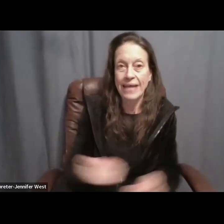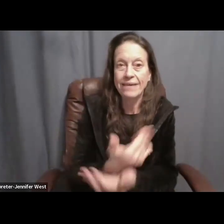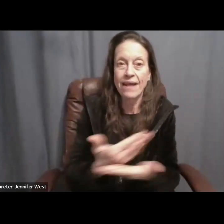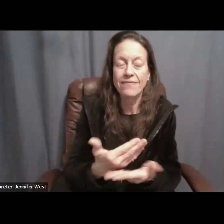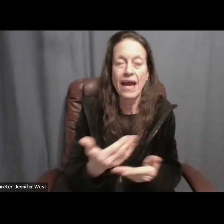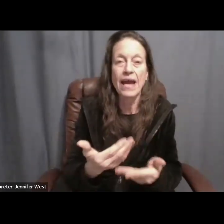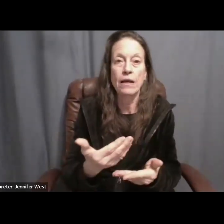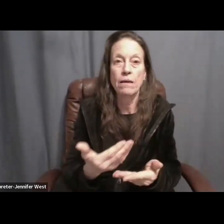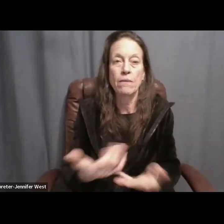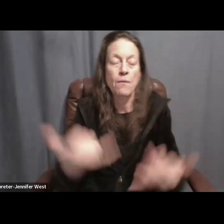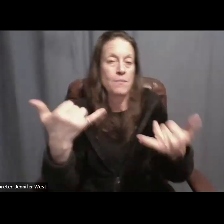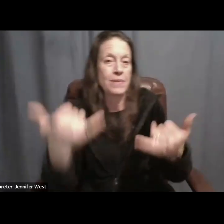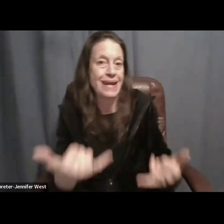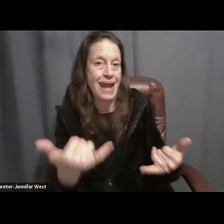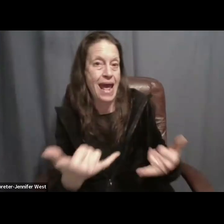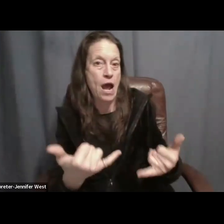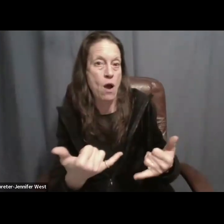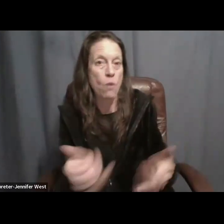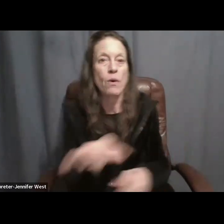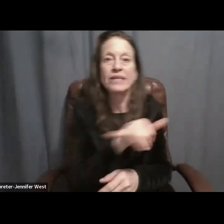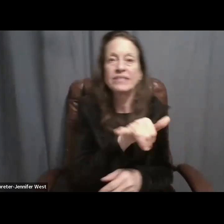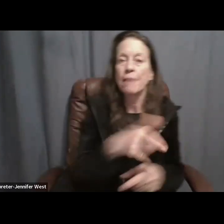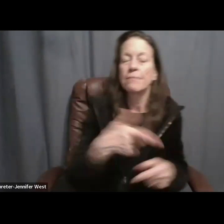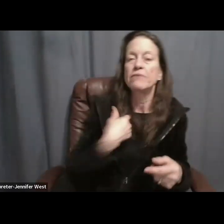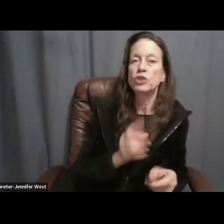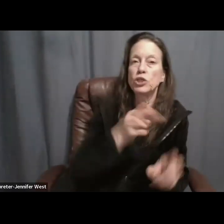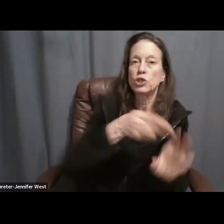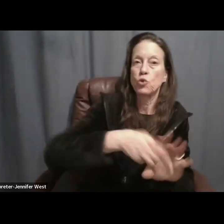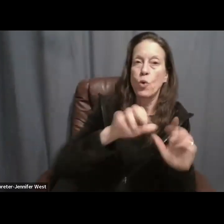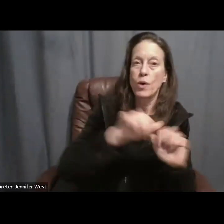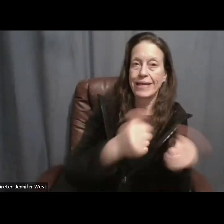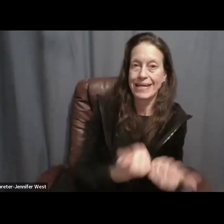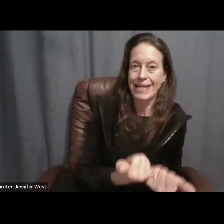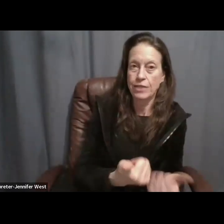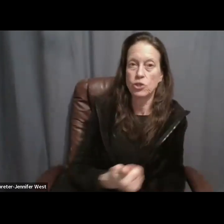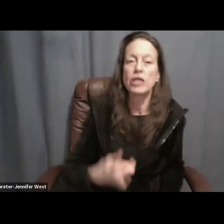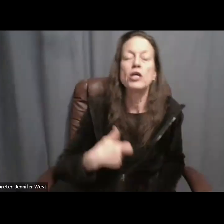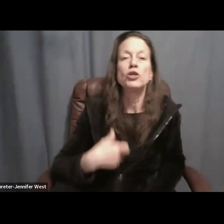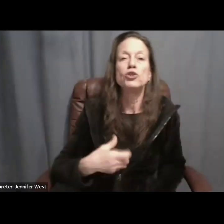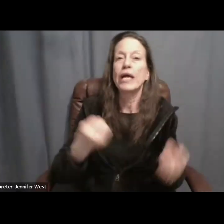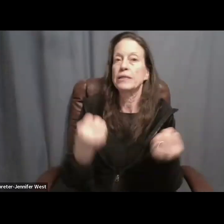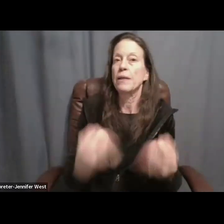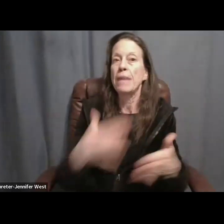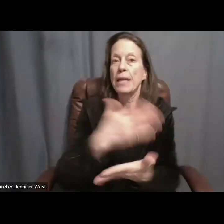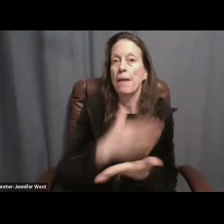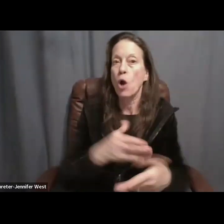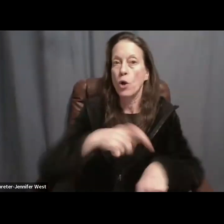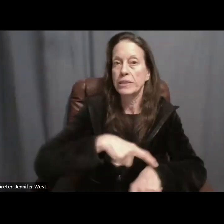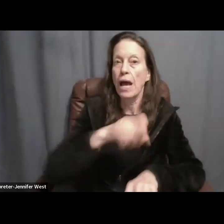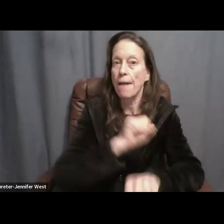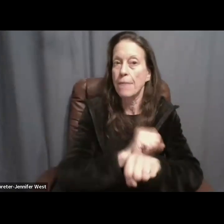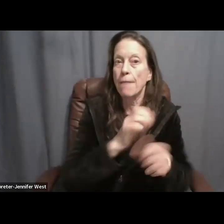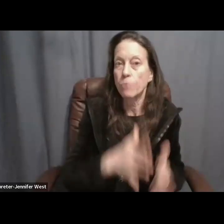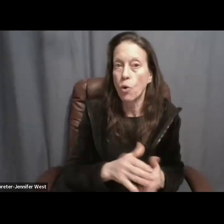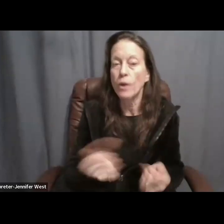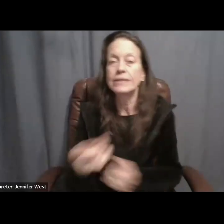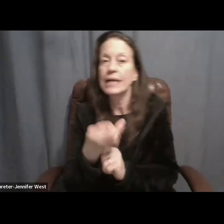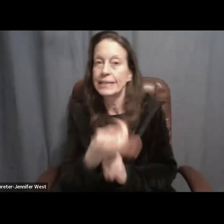a significant budget. She has many part-time employees and several vendors,